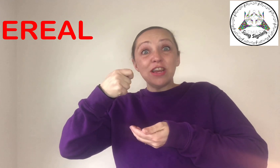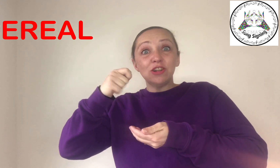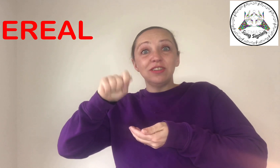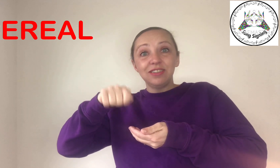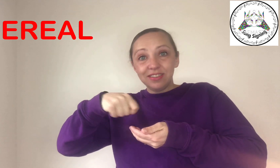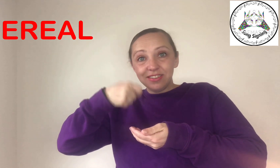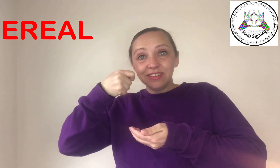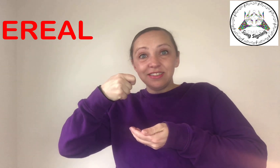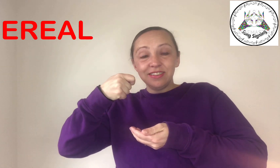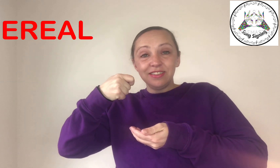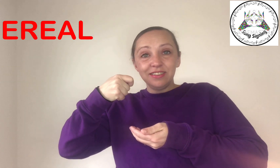cereal.